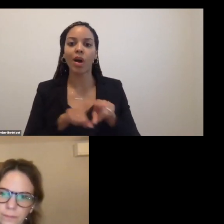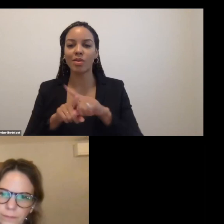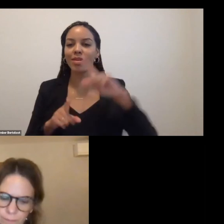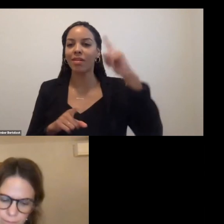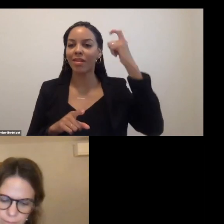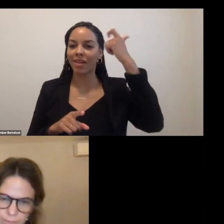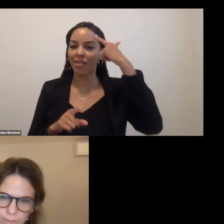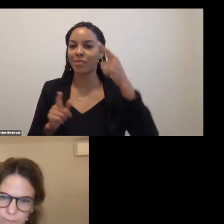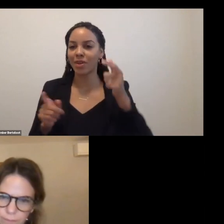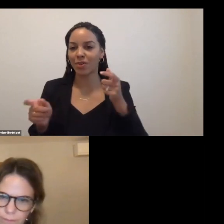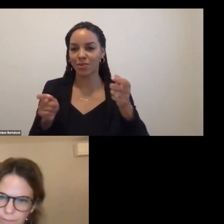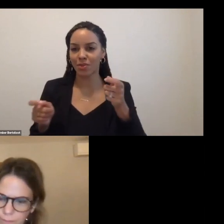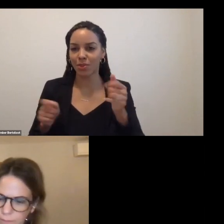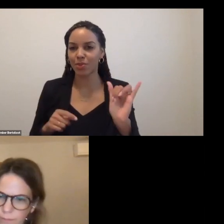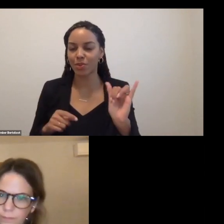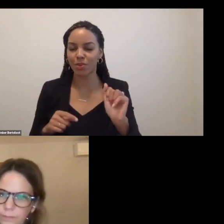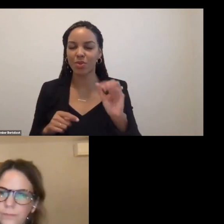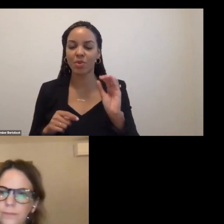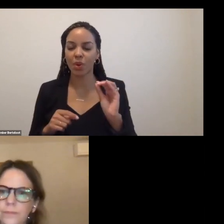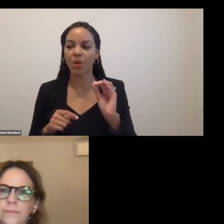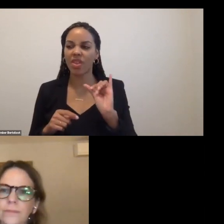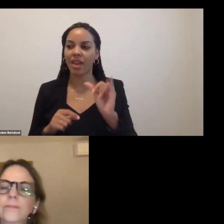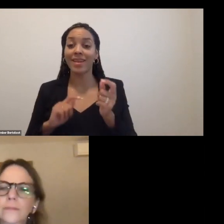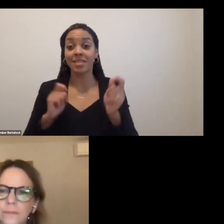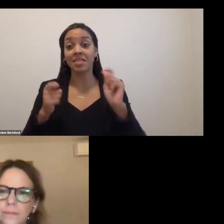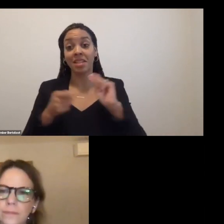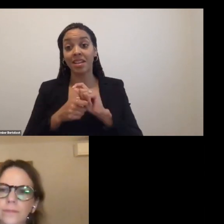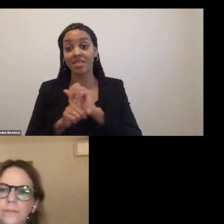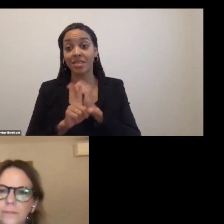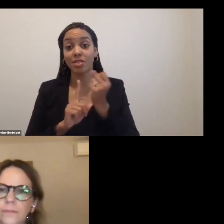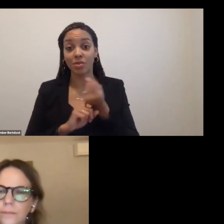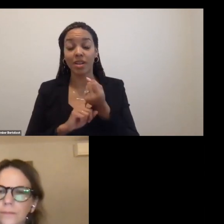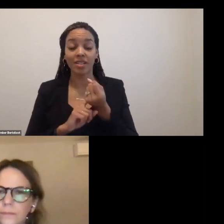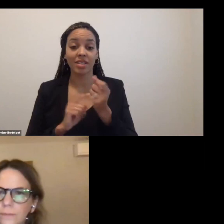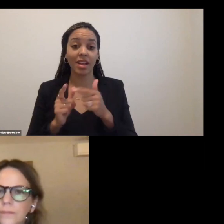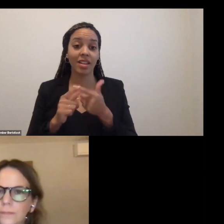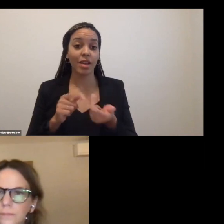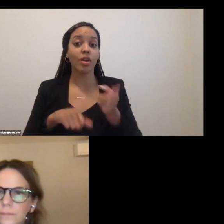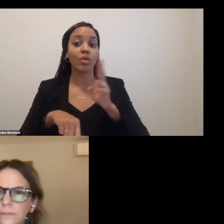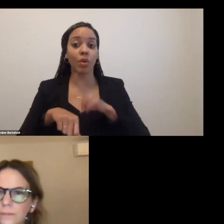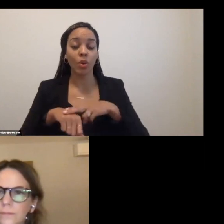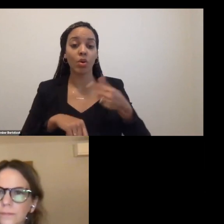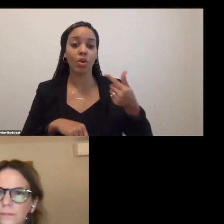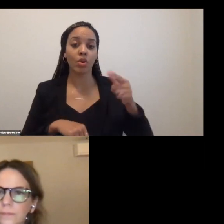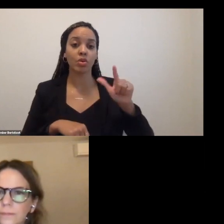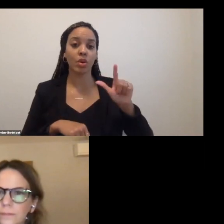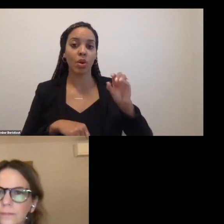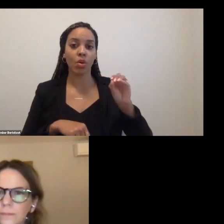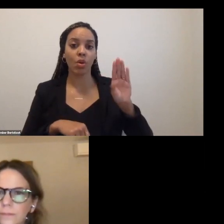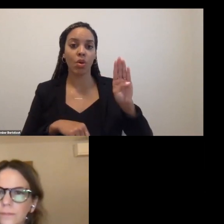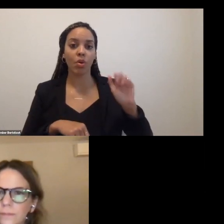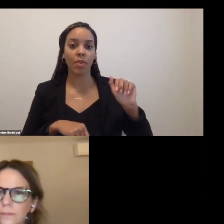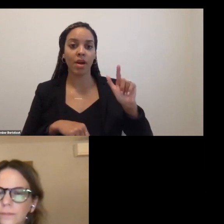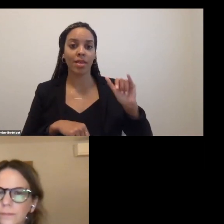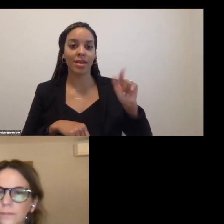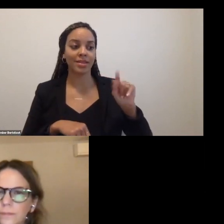governments. So this changed the situation, and of course then globalization process itself,